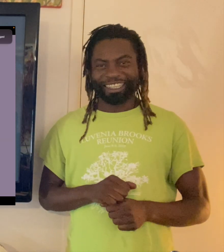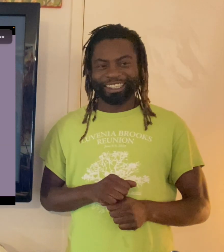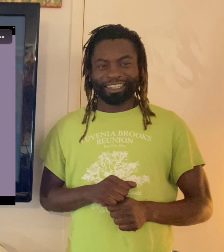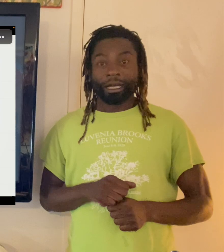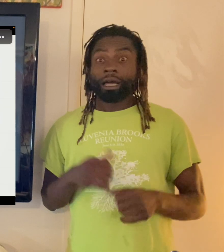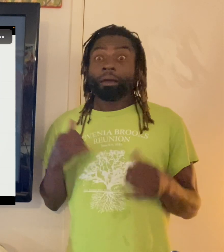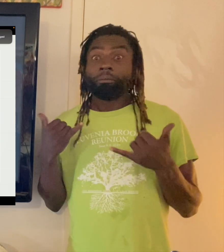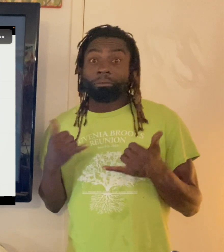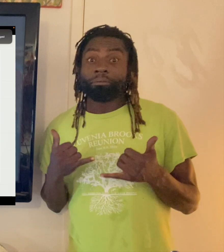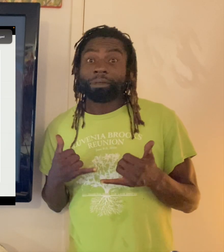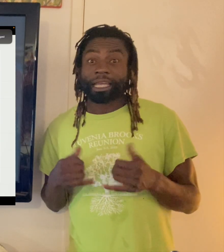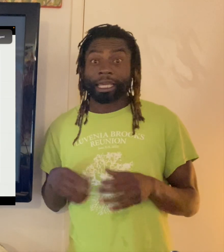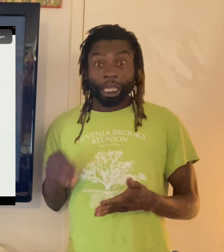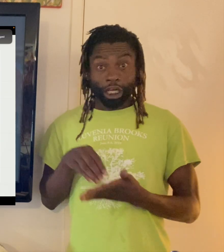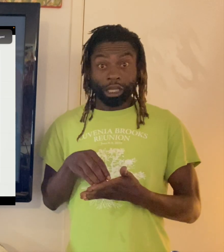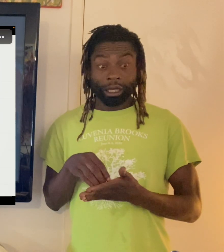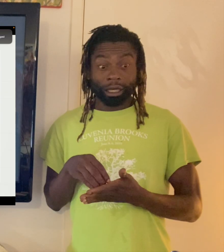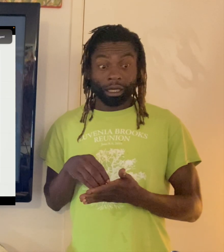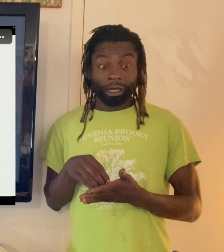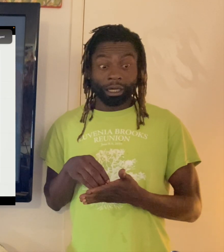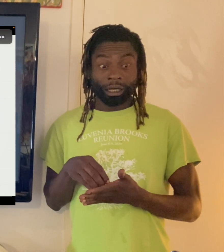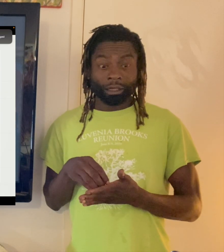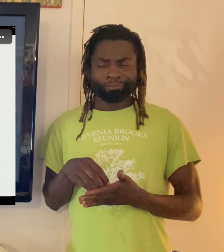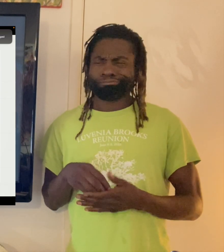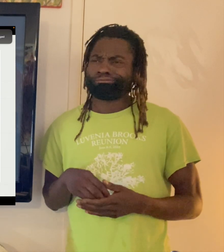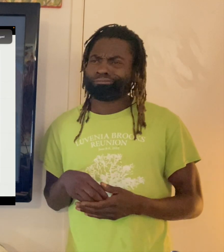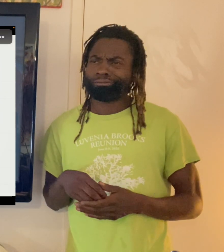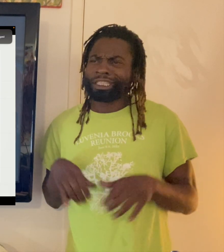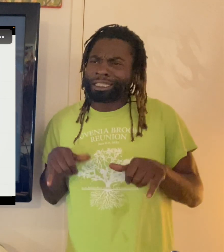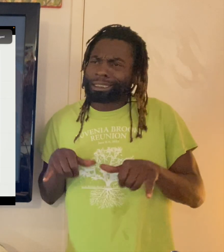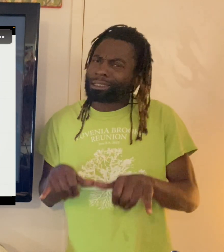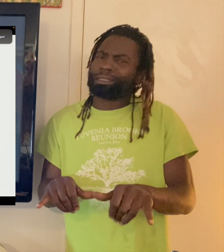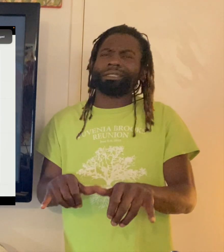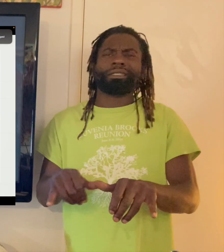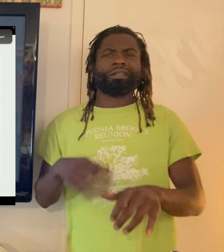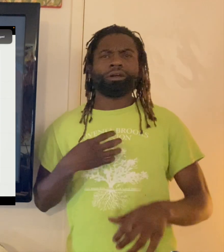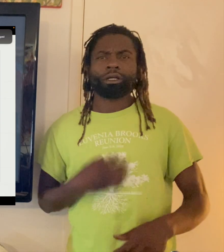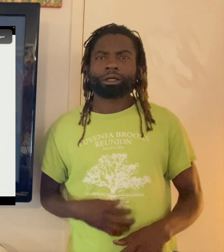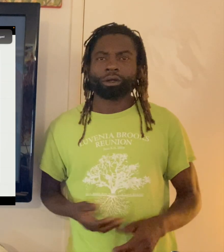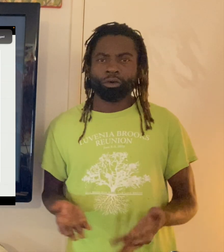Now let's play again. Tiny Robot is still hungry and wants